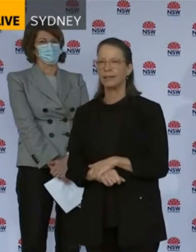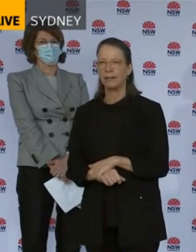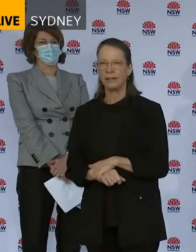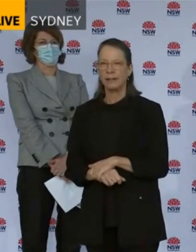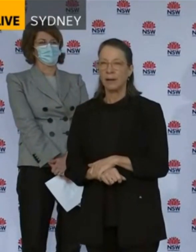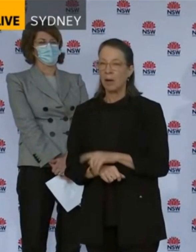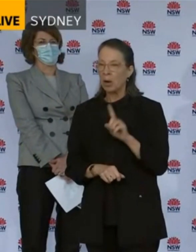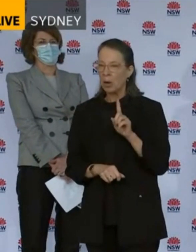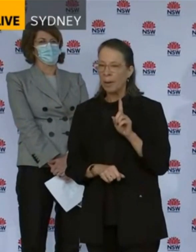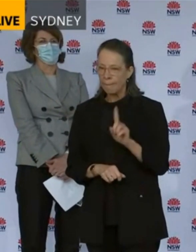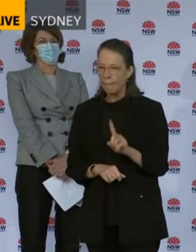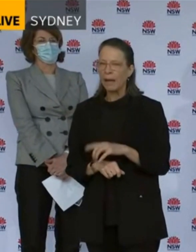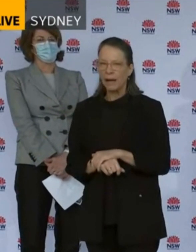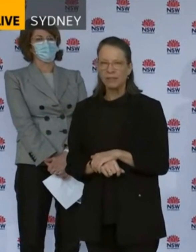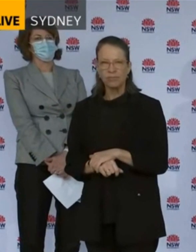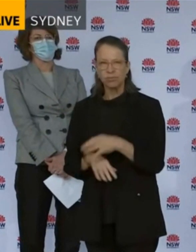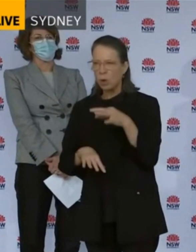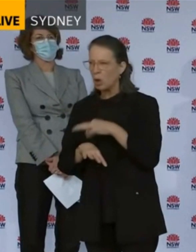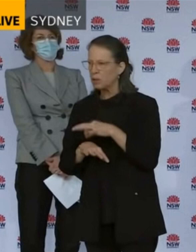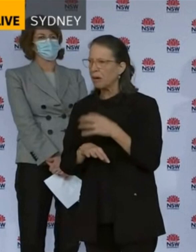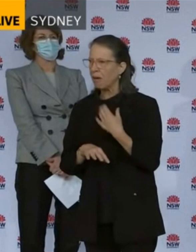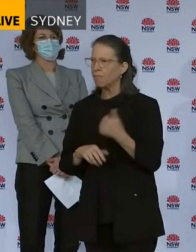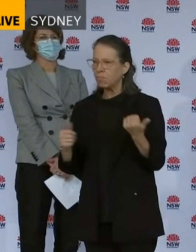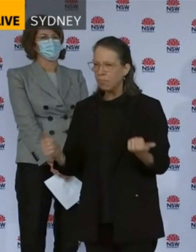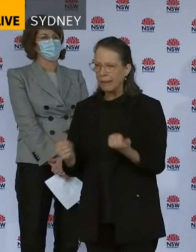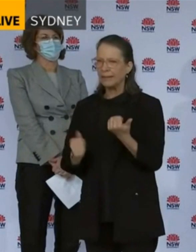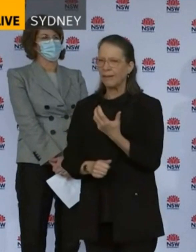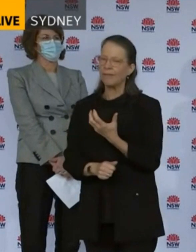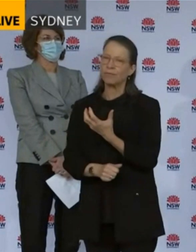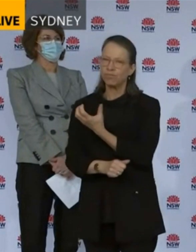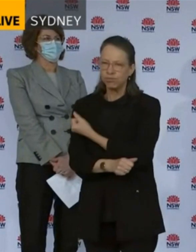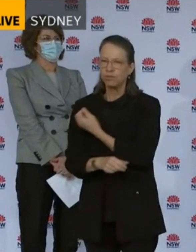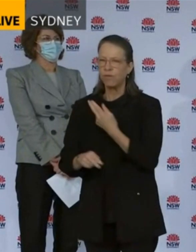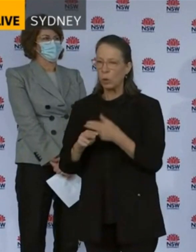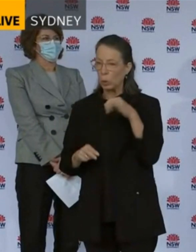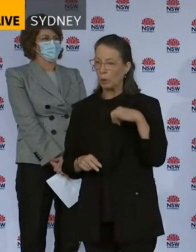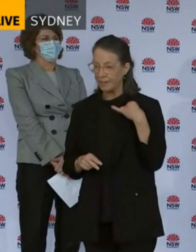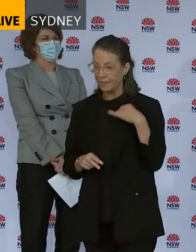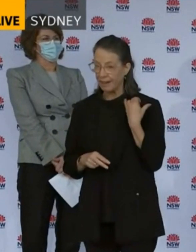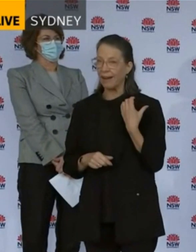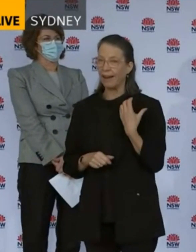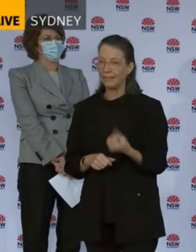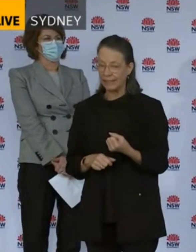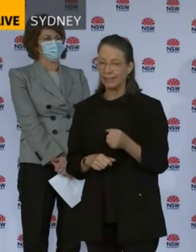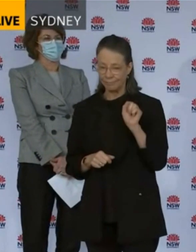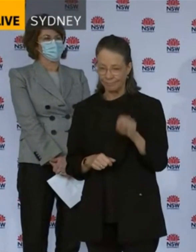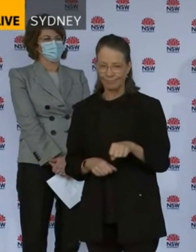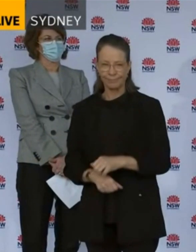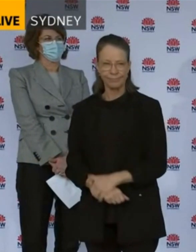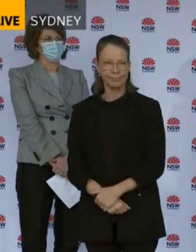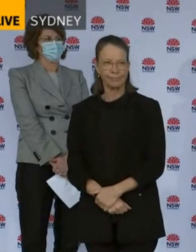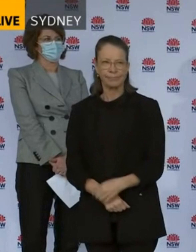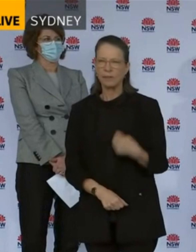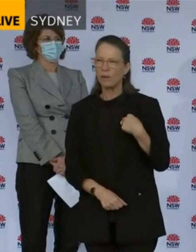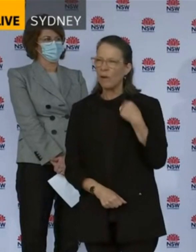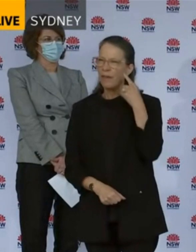to the vaccine, and our hospitals have really prioritised getting vaccination to our health professionals. I think there's